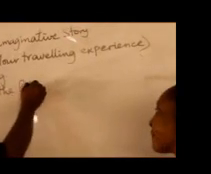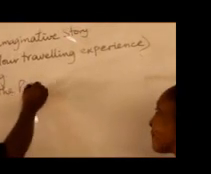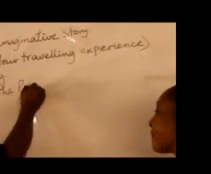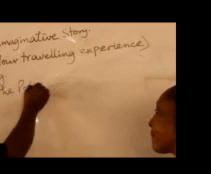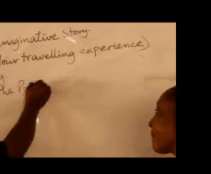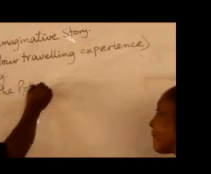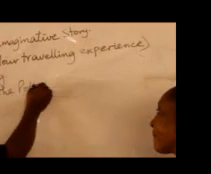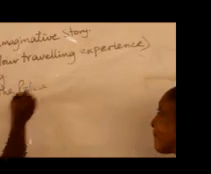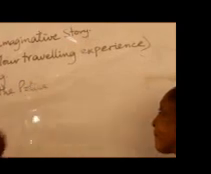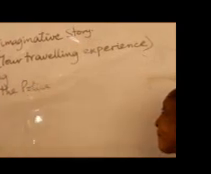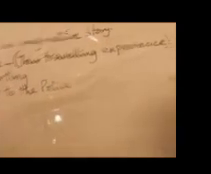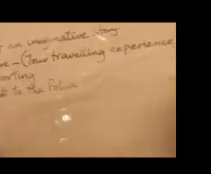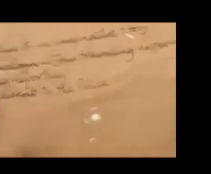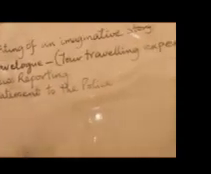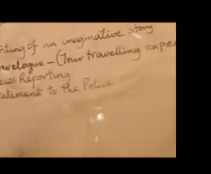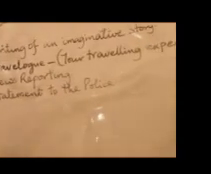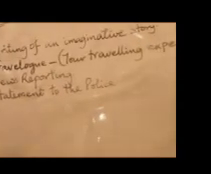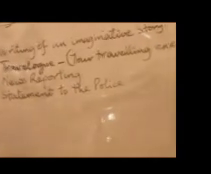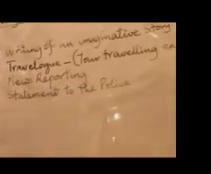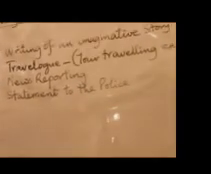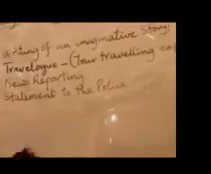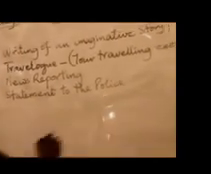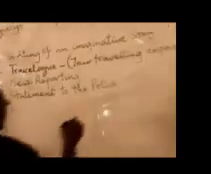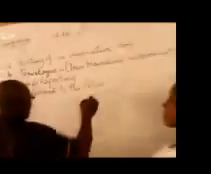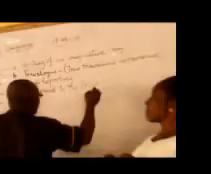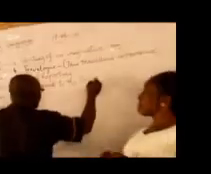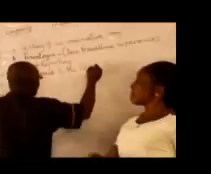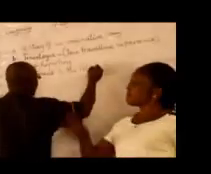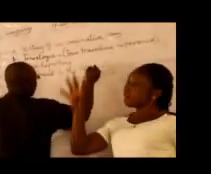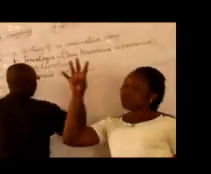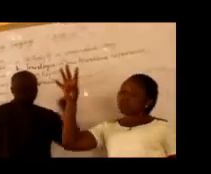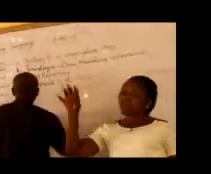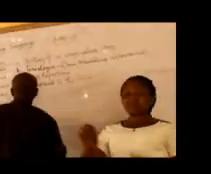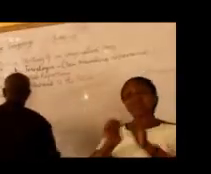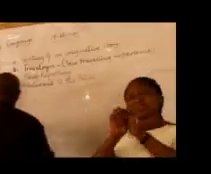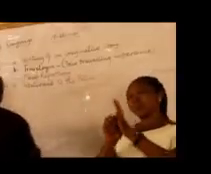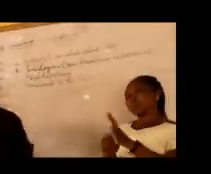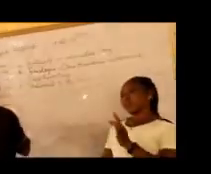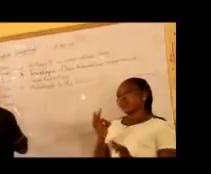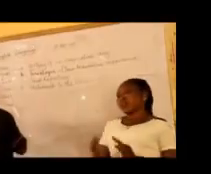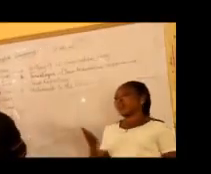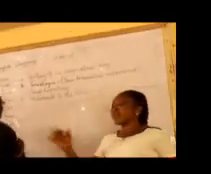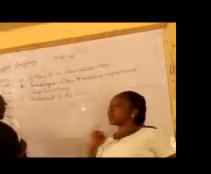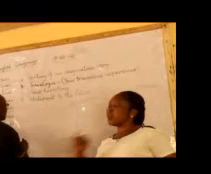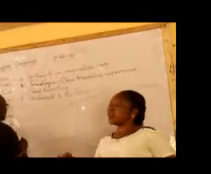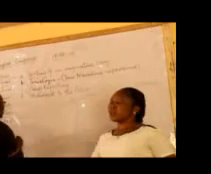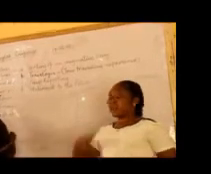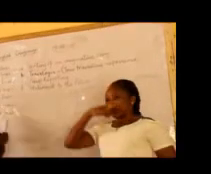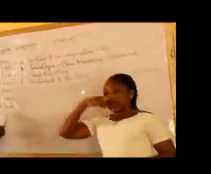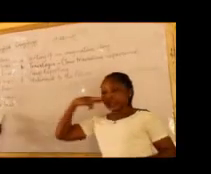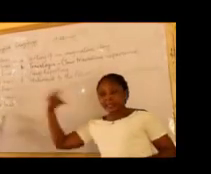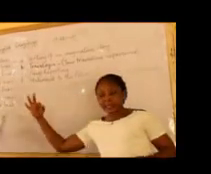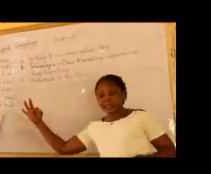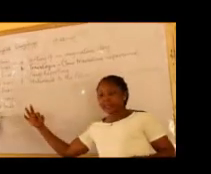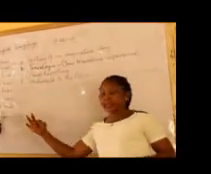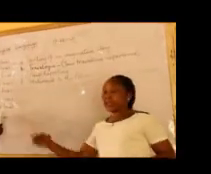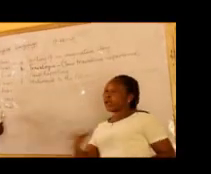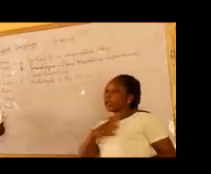police, assuming there's burglary or fighting or whatnot, and you go to the police station and